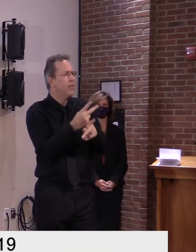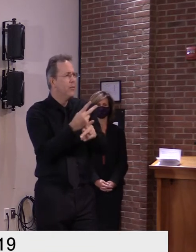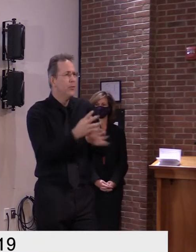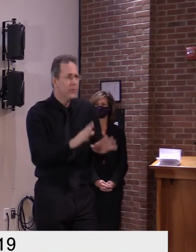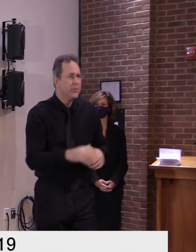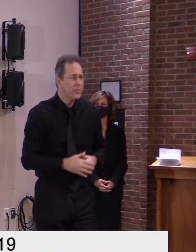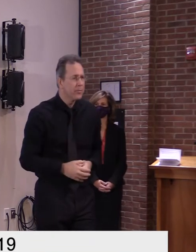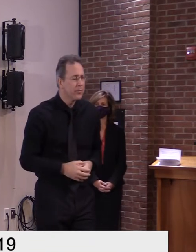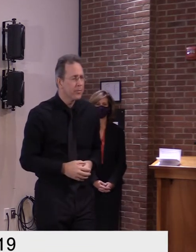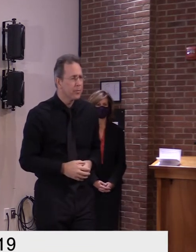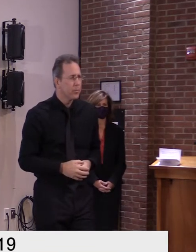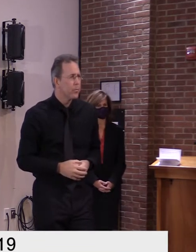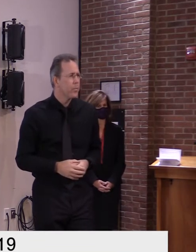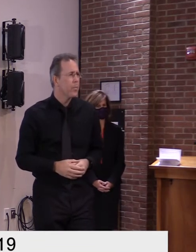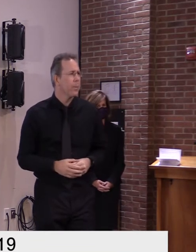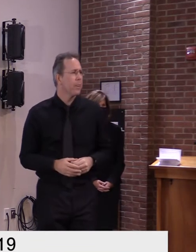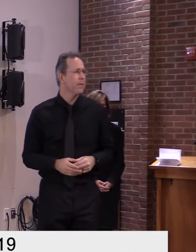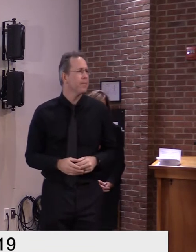anyway,